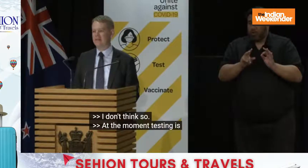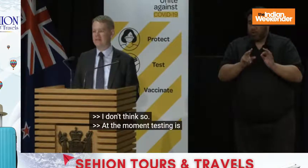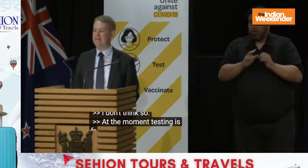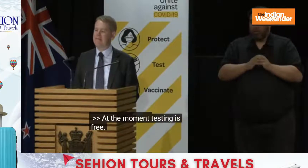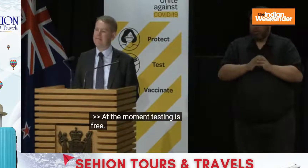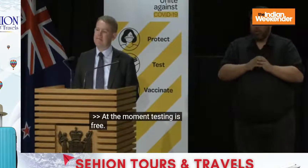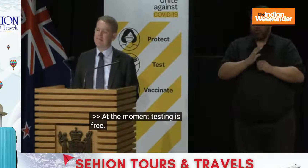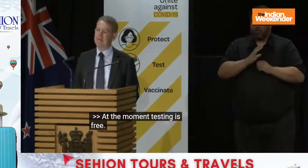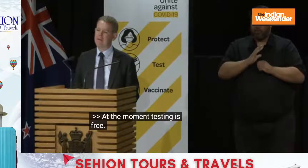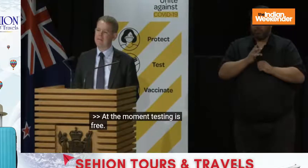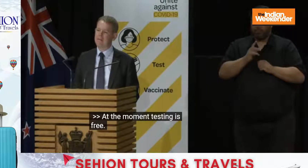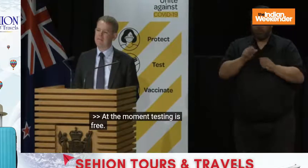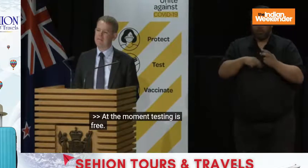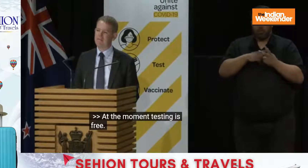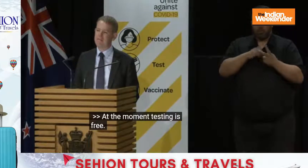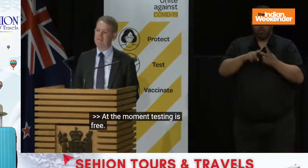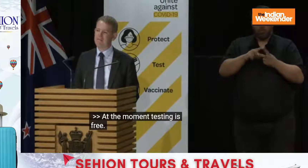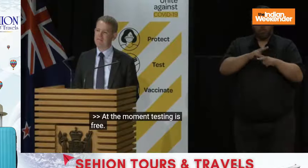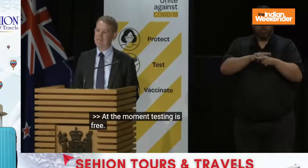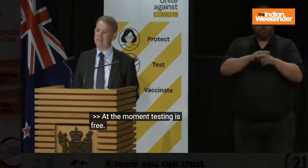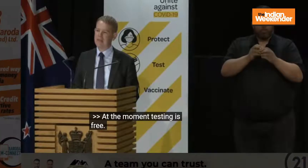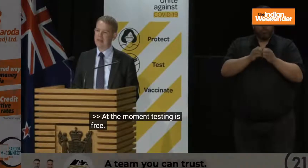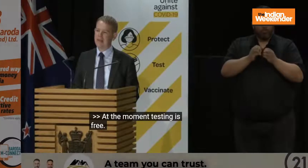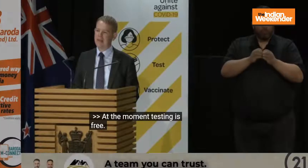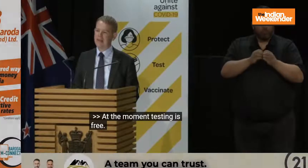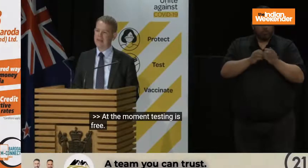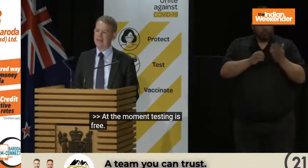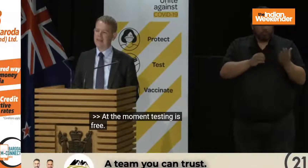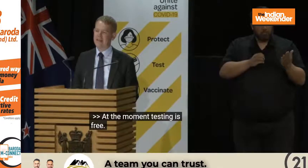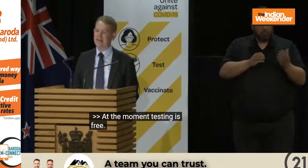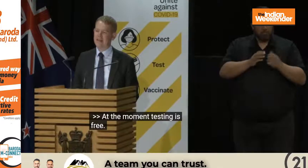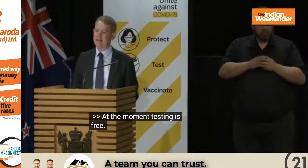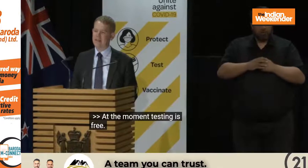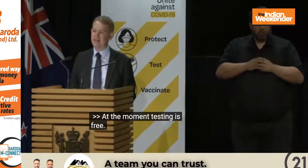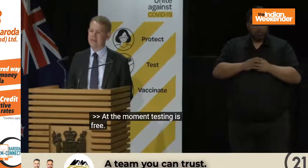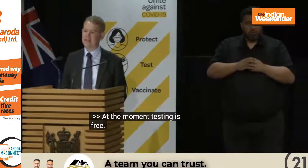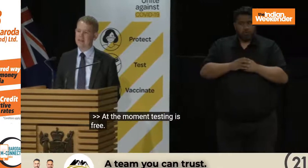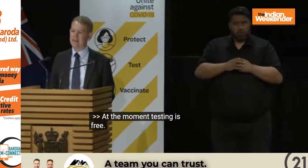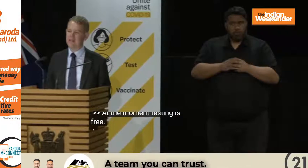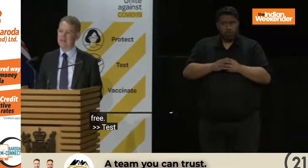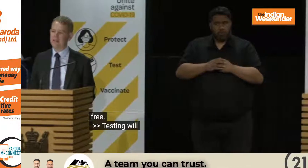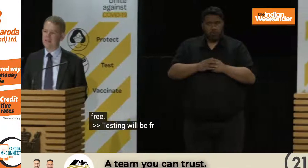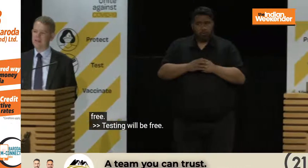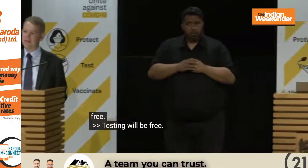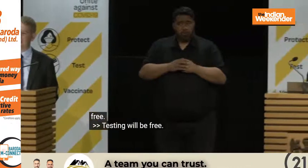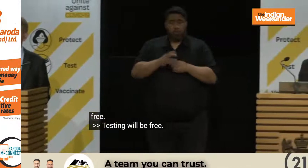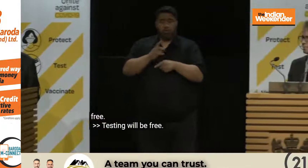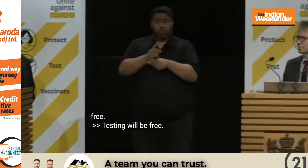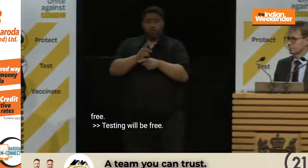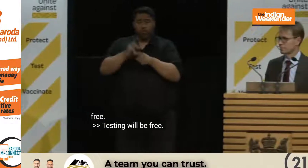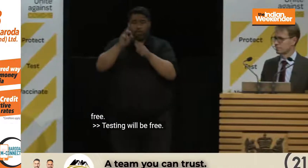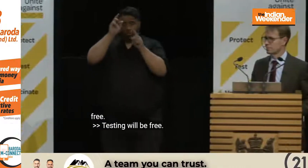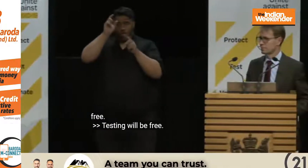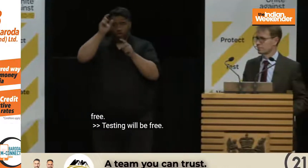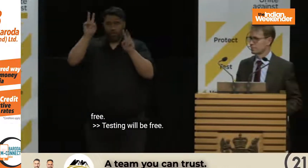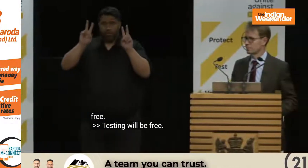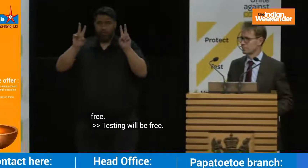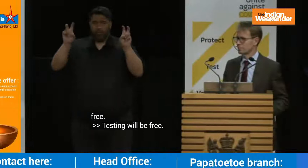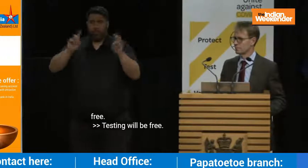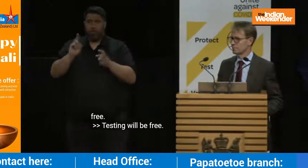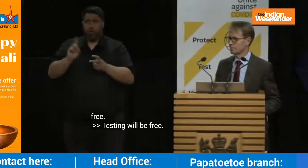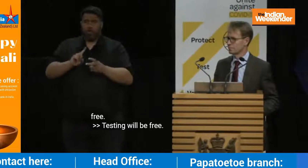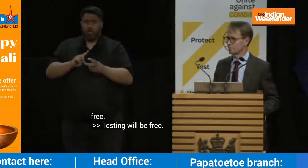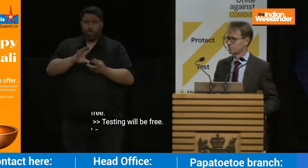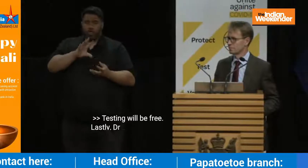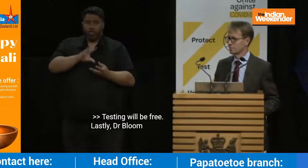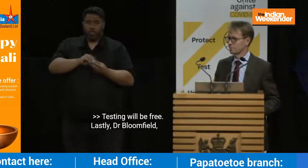before. And just lastly, Dr. Bloomfield, perhaps one for you. We've heard more about the doctrine of cumulative risk the last couple of weeks. I'm just wondering